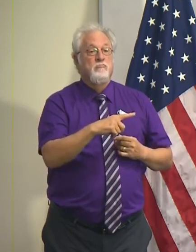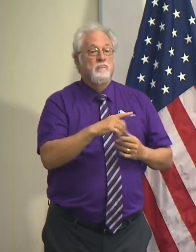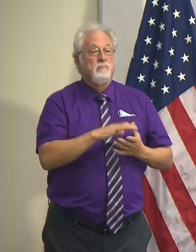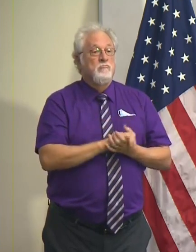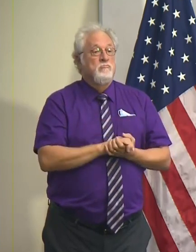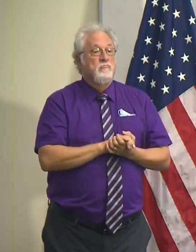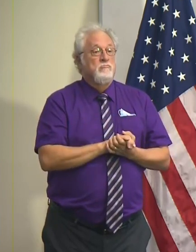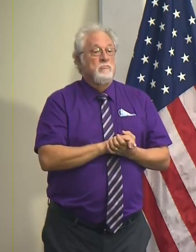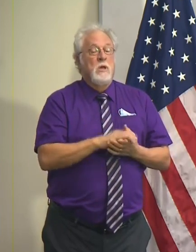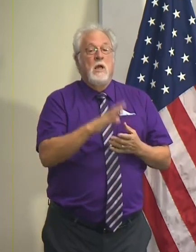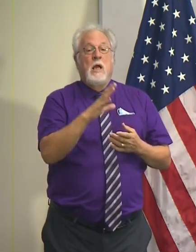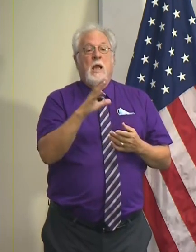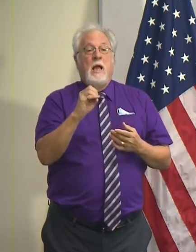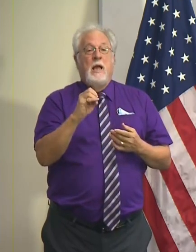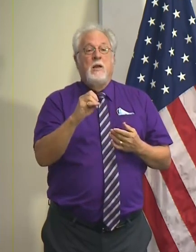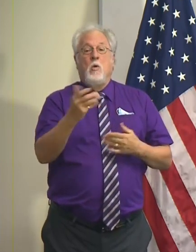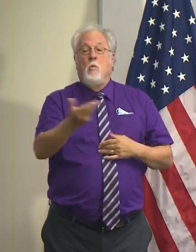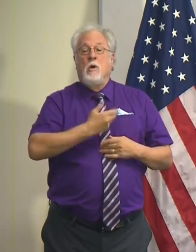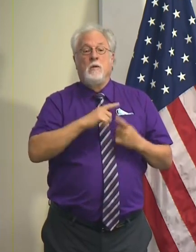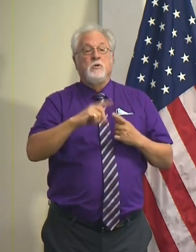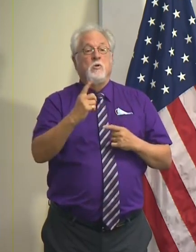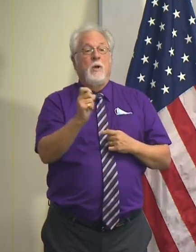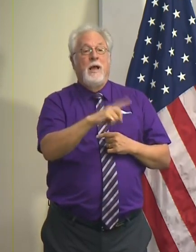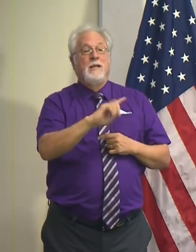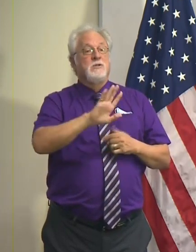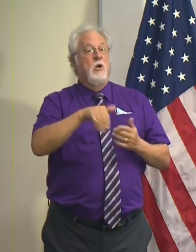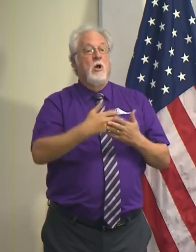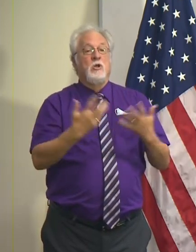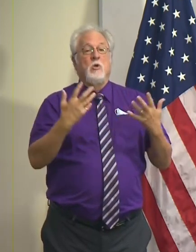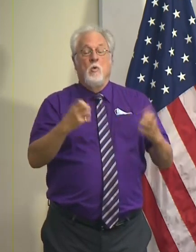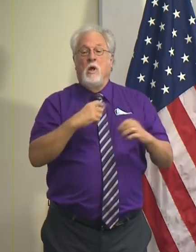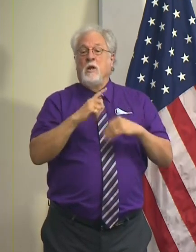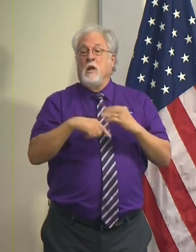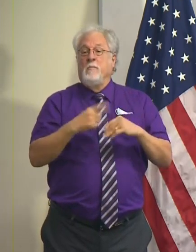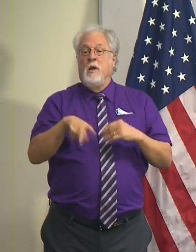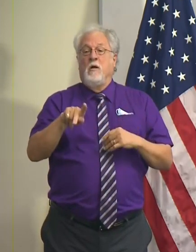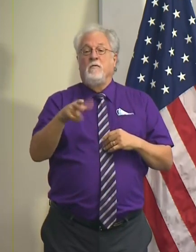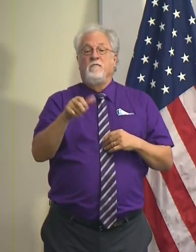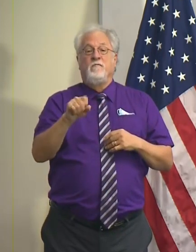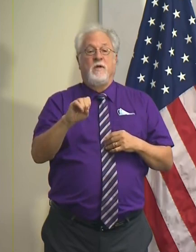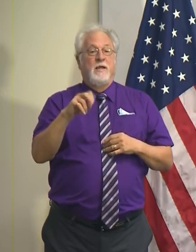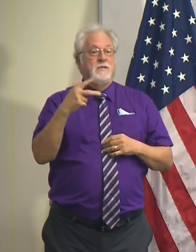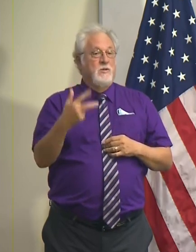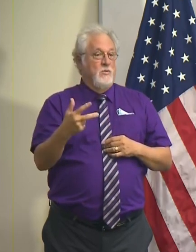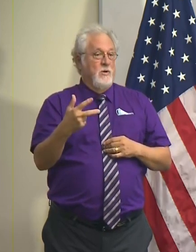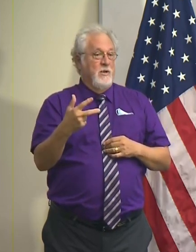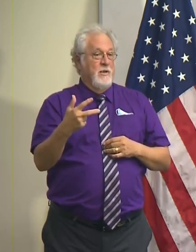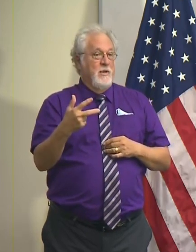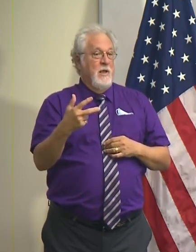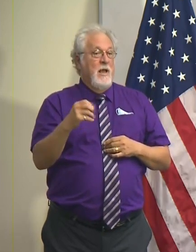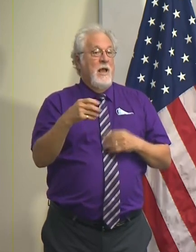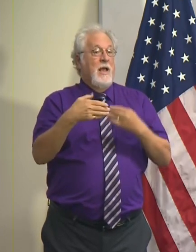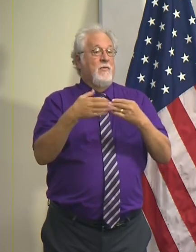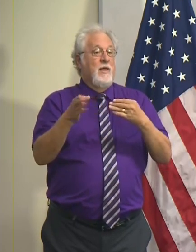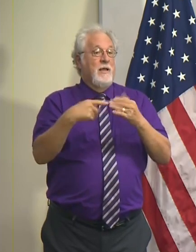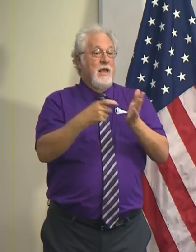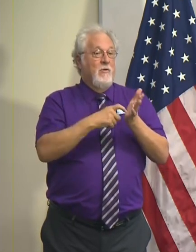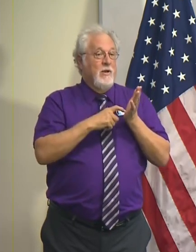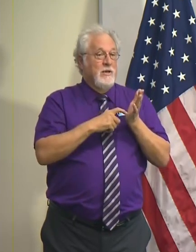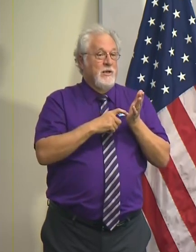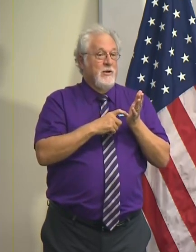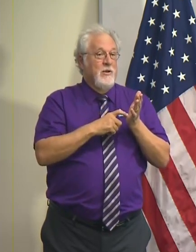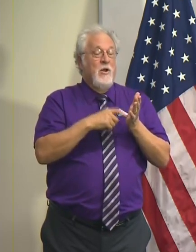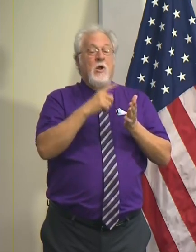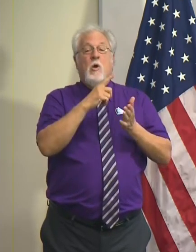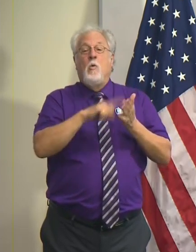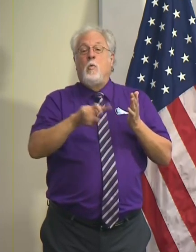questions, and you're welcome to ask all you want about Phase 3 and the gating criteria and what